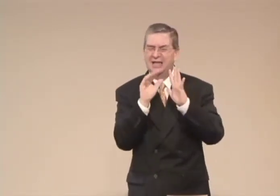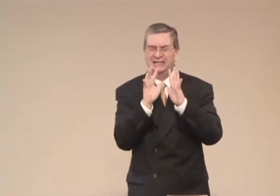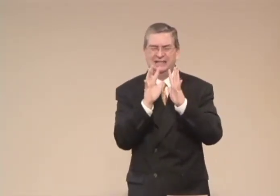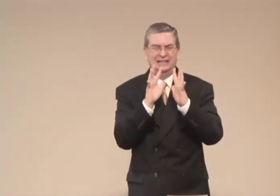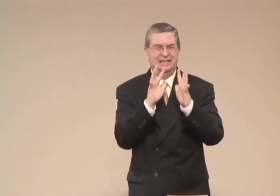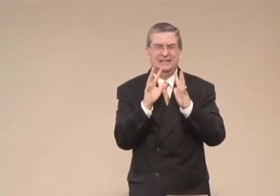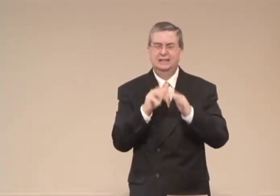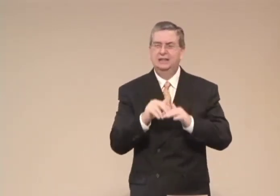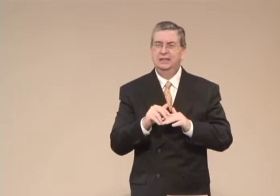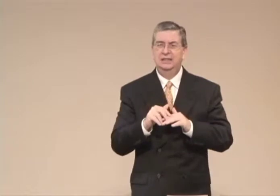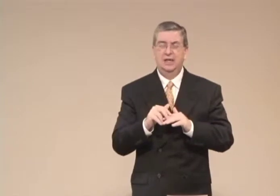Okay.